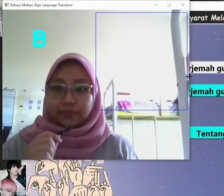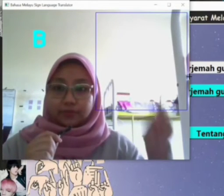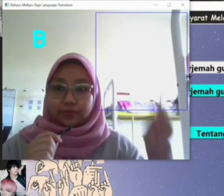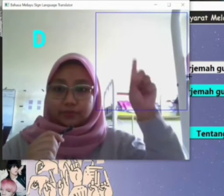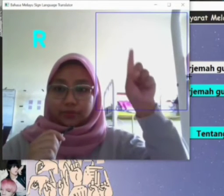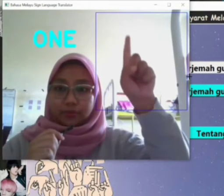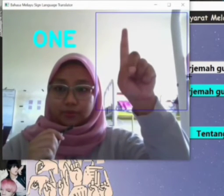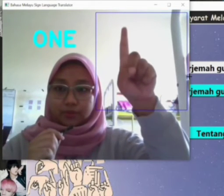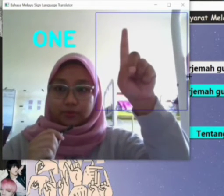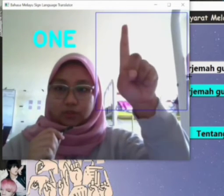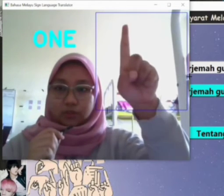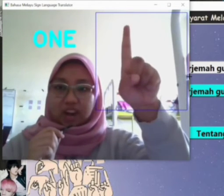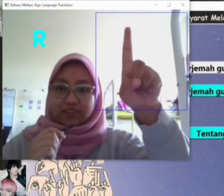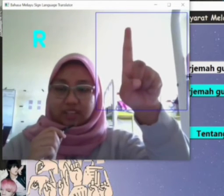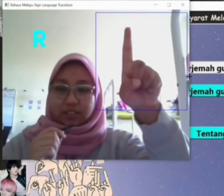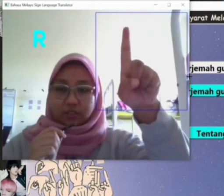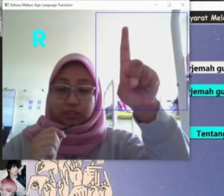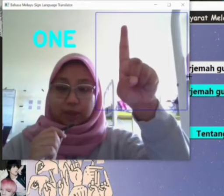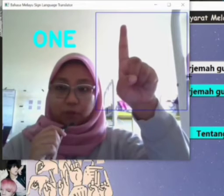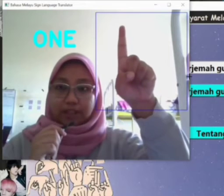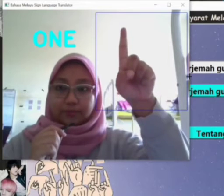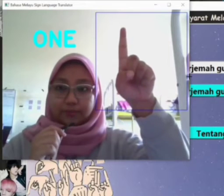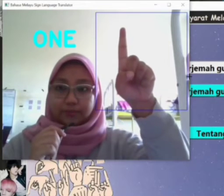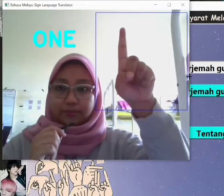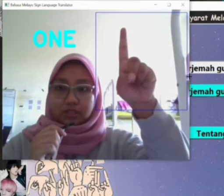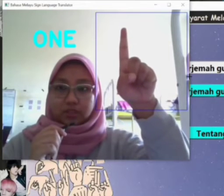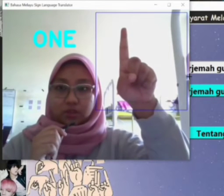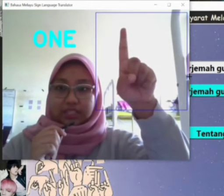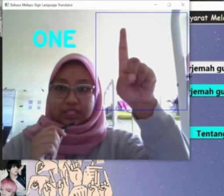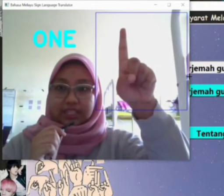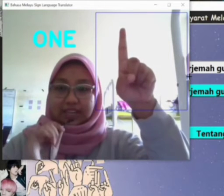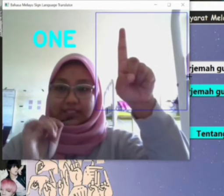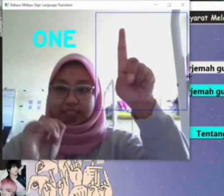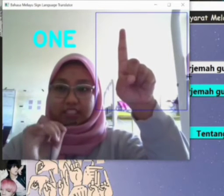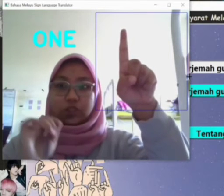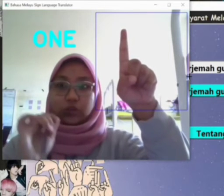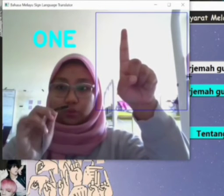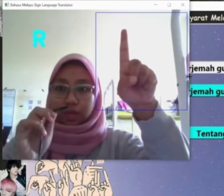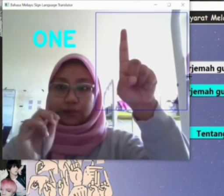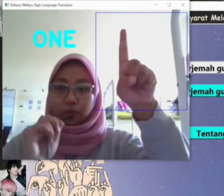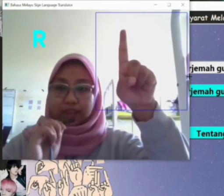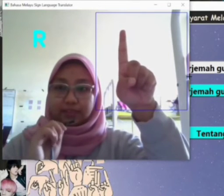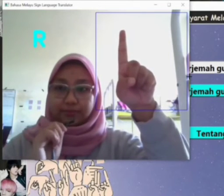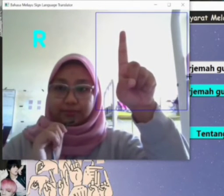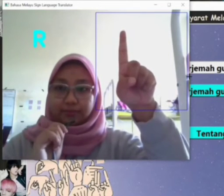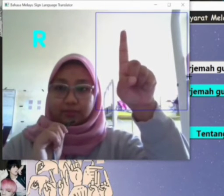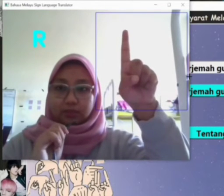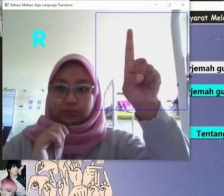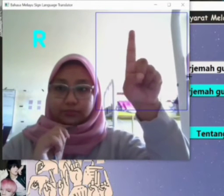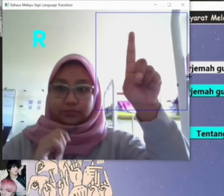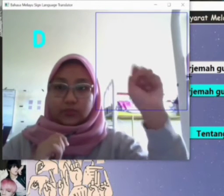number. So I try to use the number 1. So here it's translated into number 1.